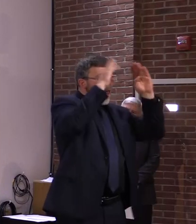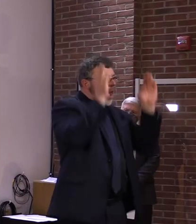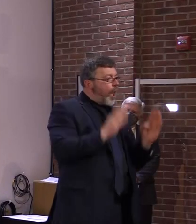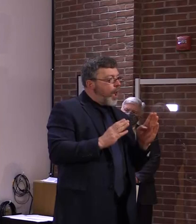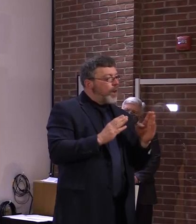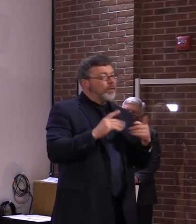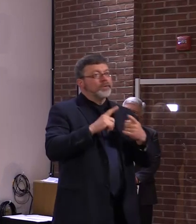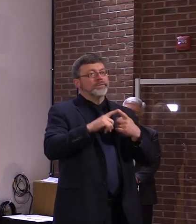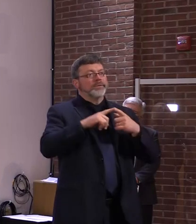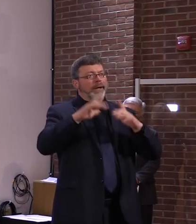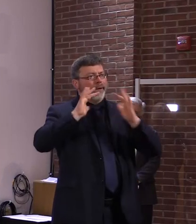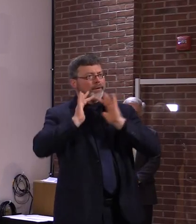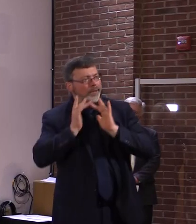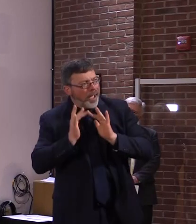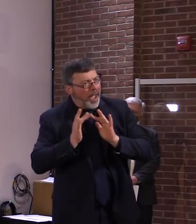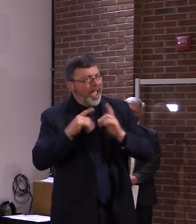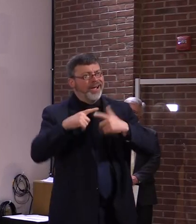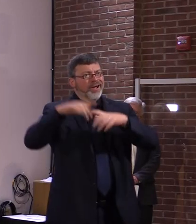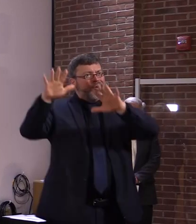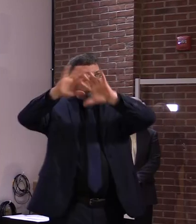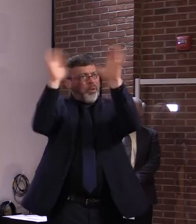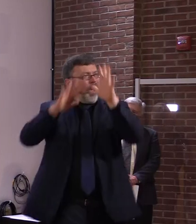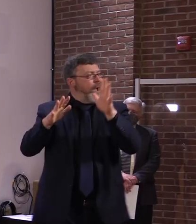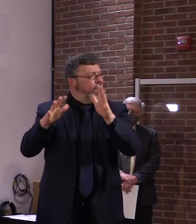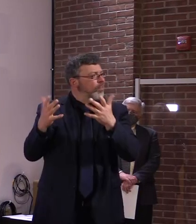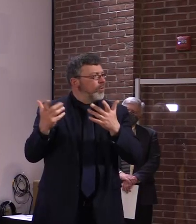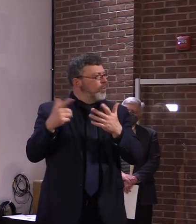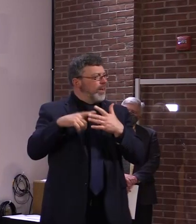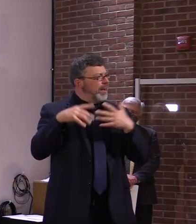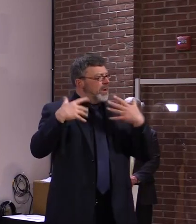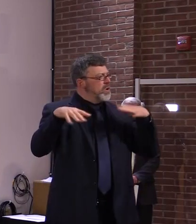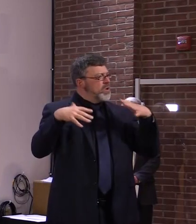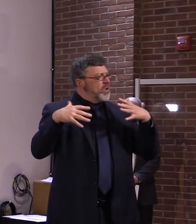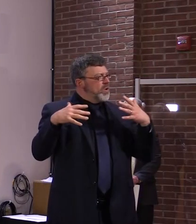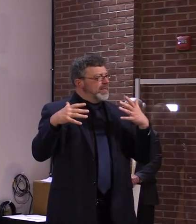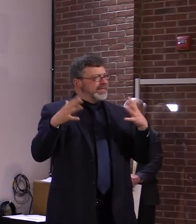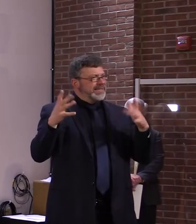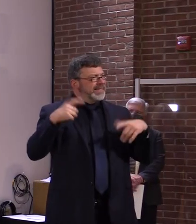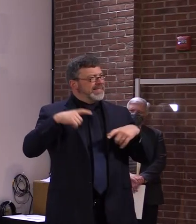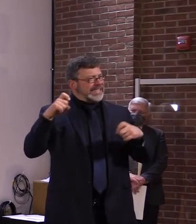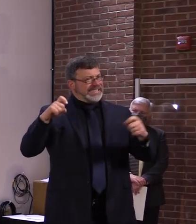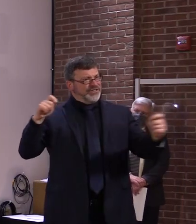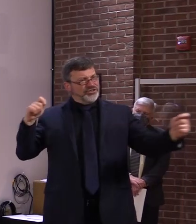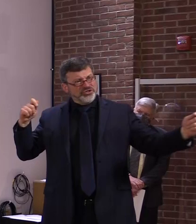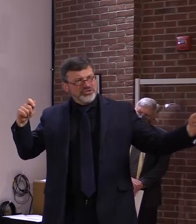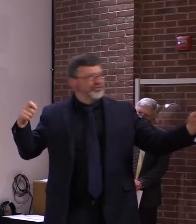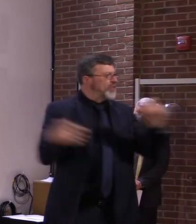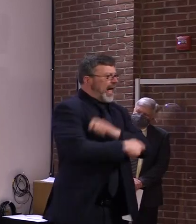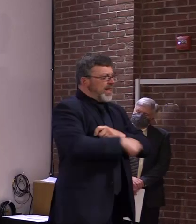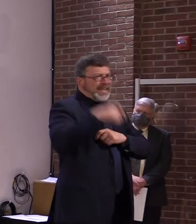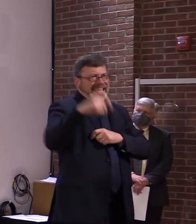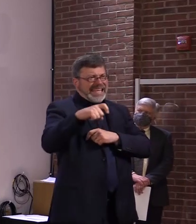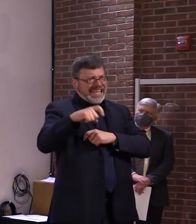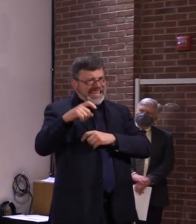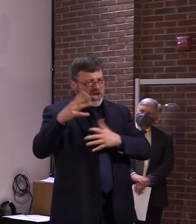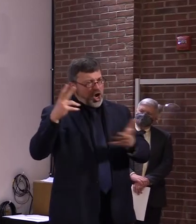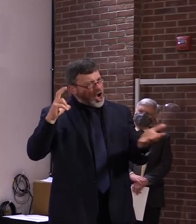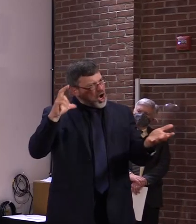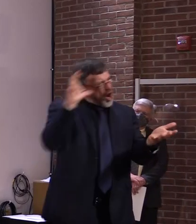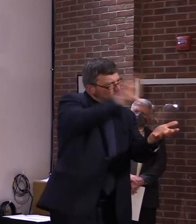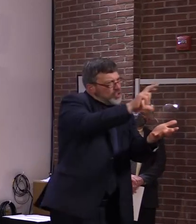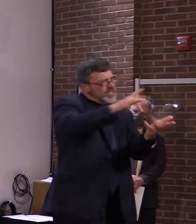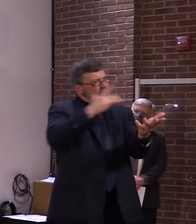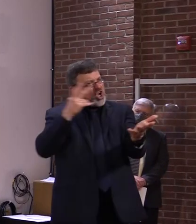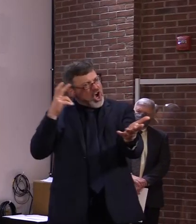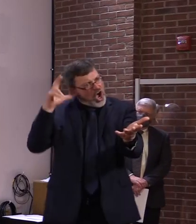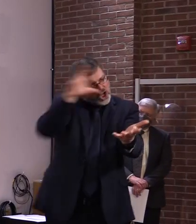mitigation or water, sewer, storm, or the economy. This is our opportunity to do that. And I'm just looking for the vision